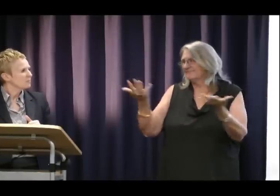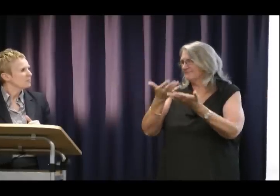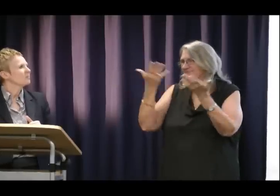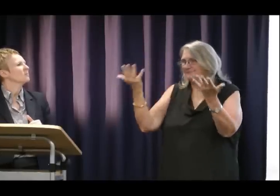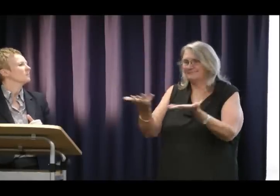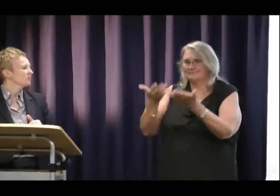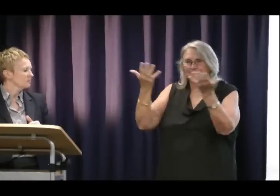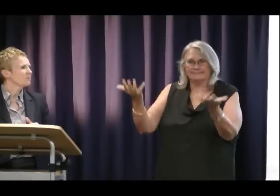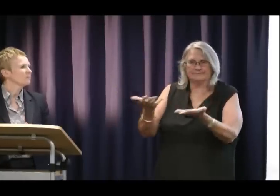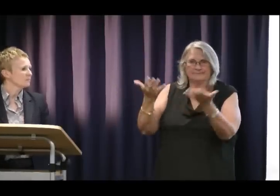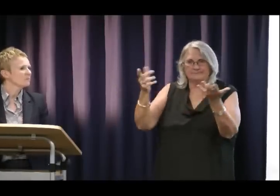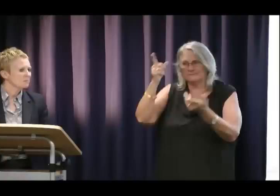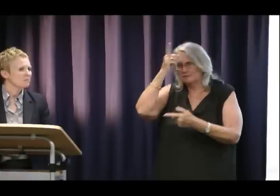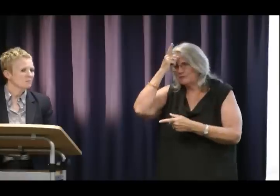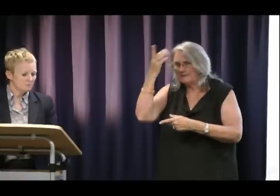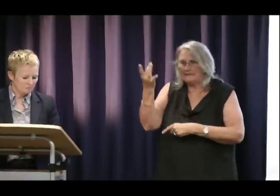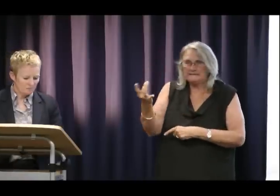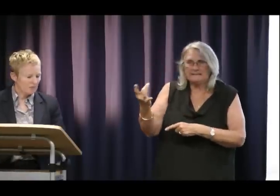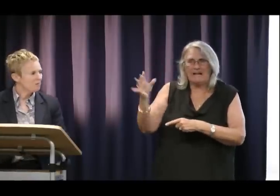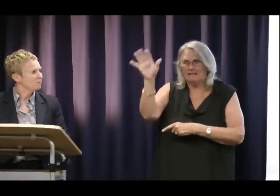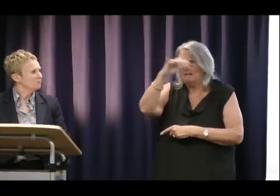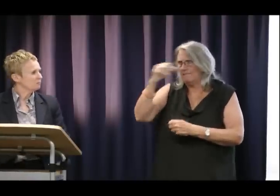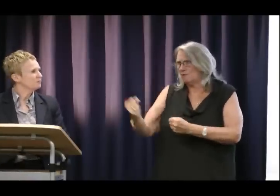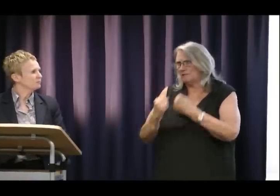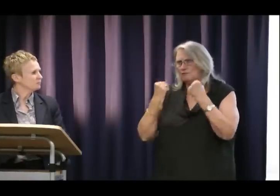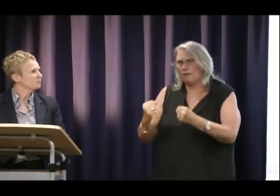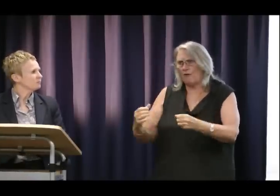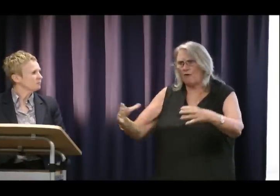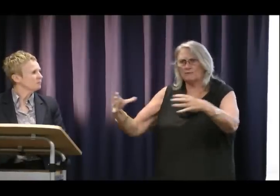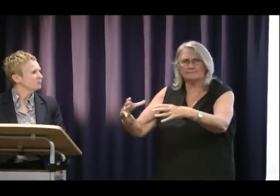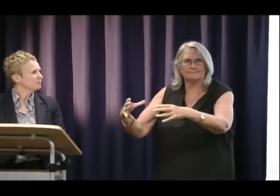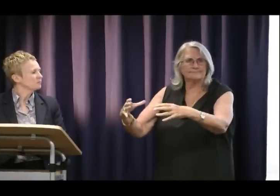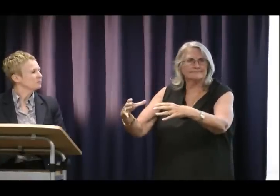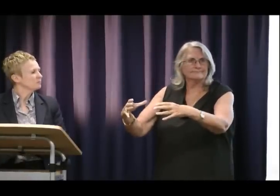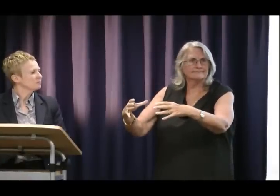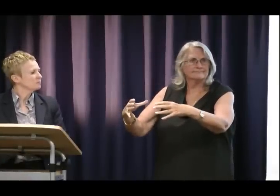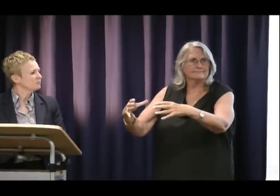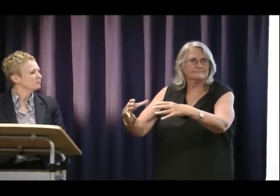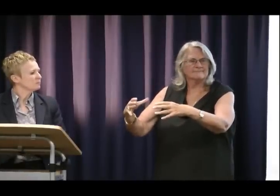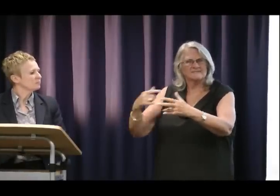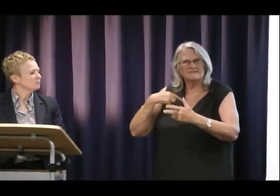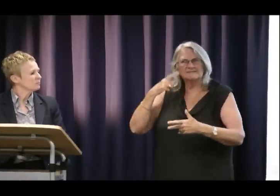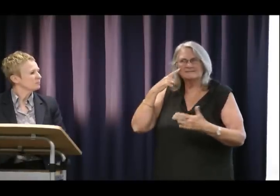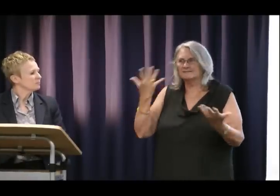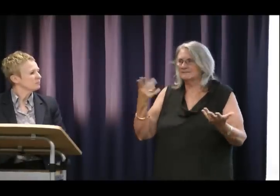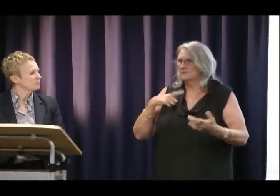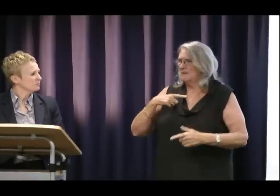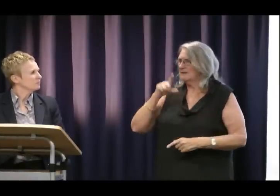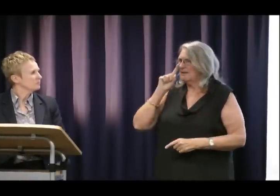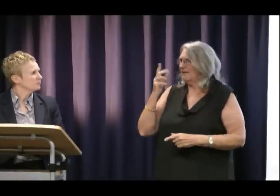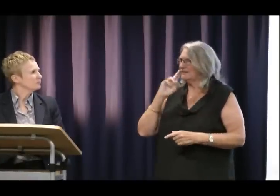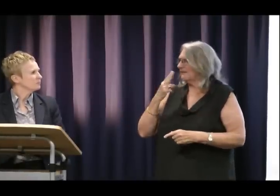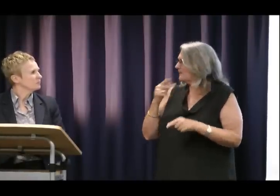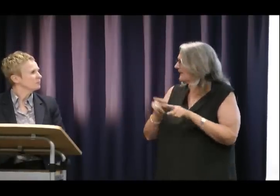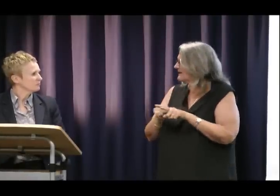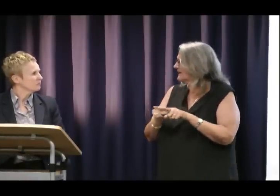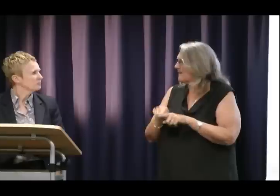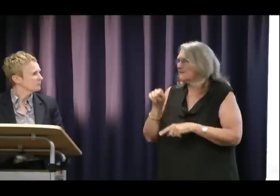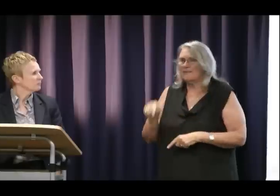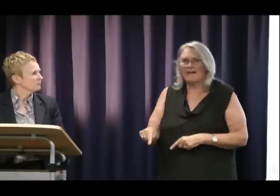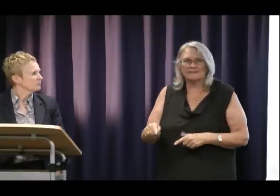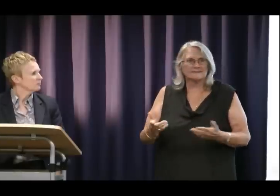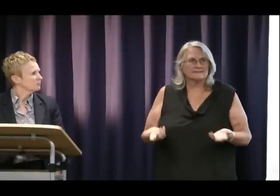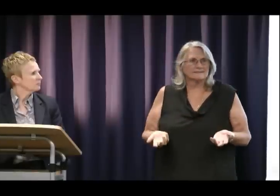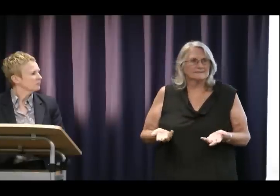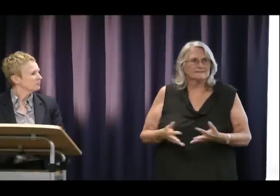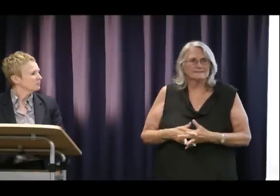Lithuanian community or the German community, the Italian community, and they're a very strong, cohesive group. And